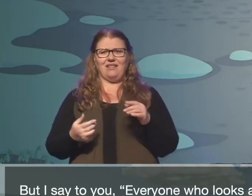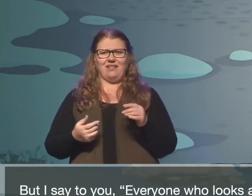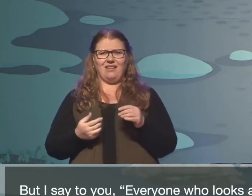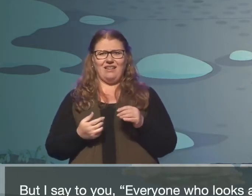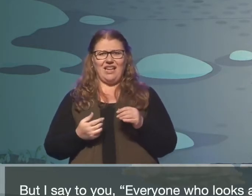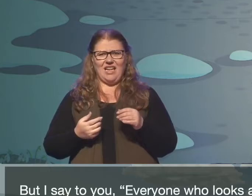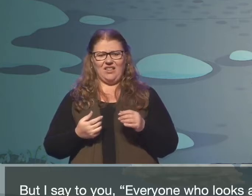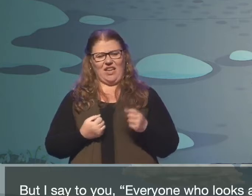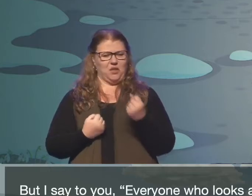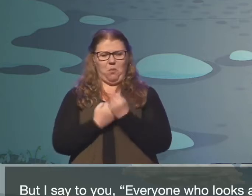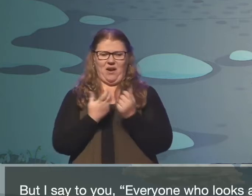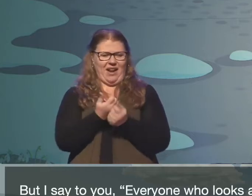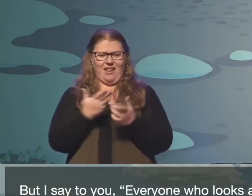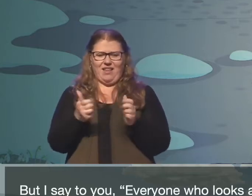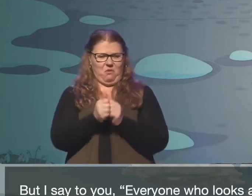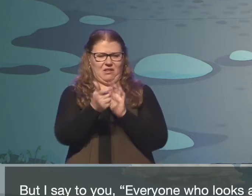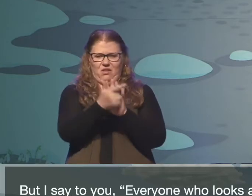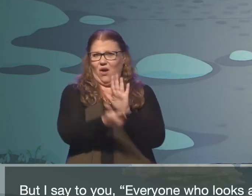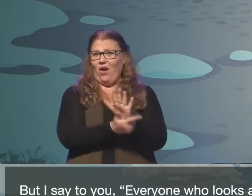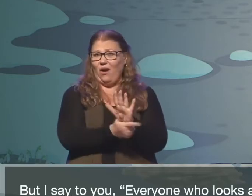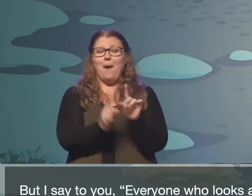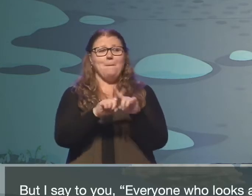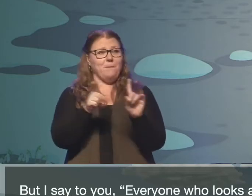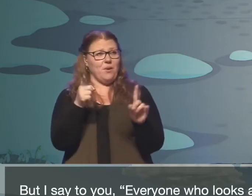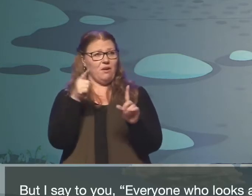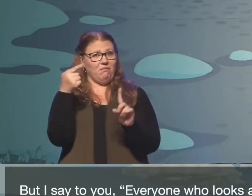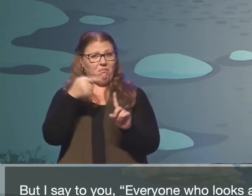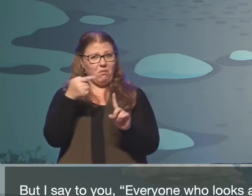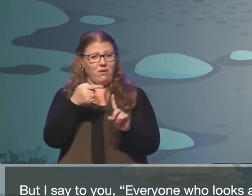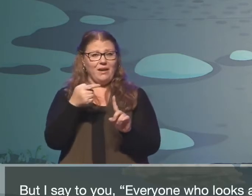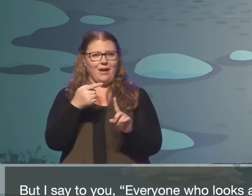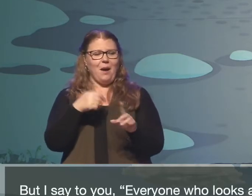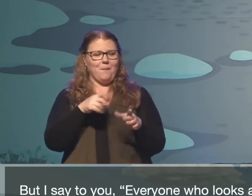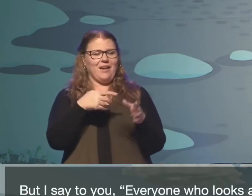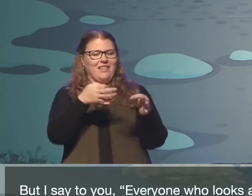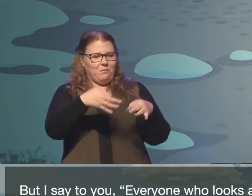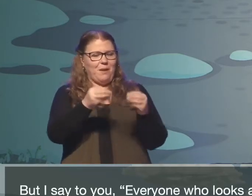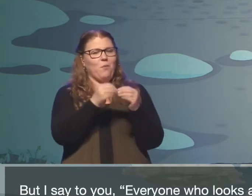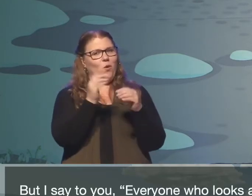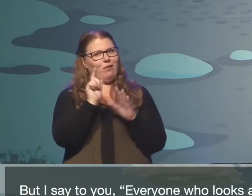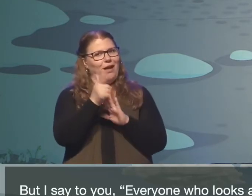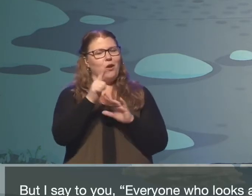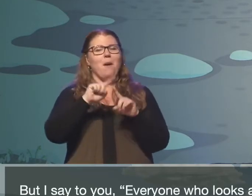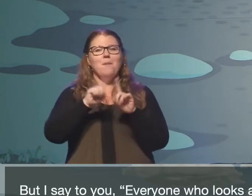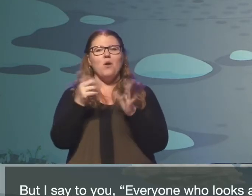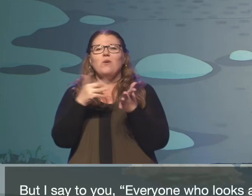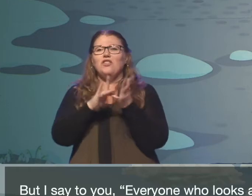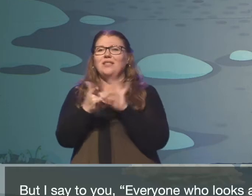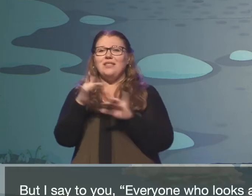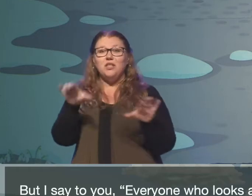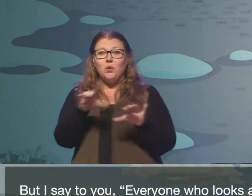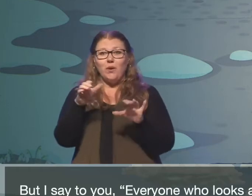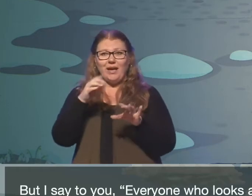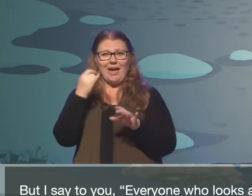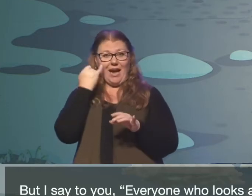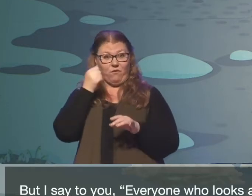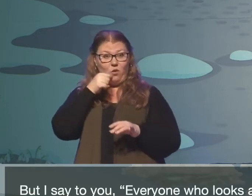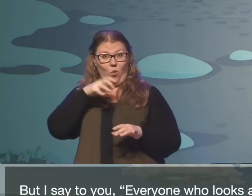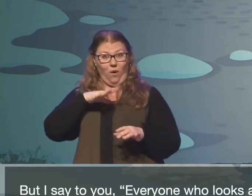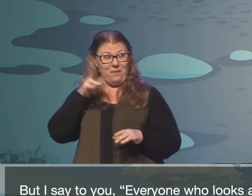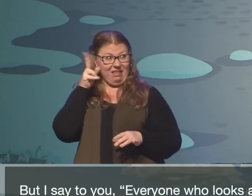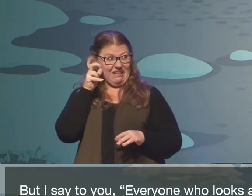law. Here's the thing, and I'm gonna get to more of this in a second. Like what Jesus is doing, like think if you're a woman